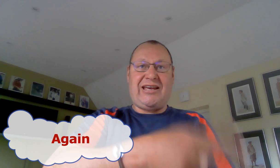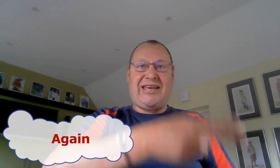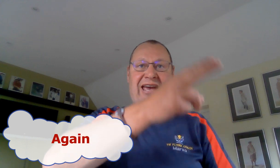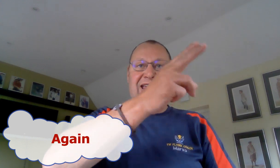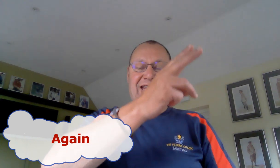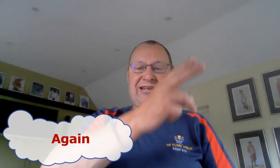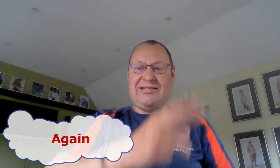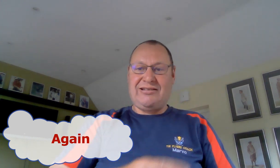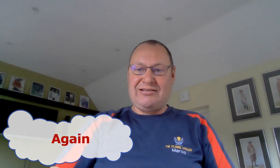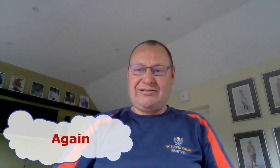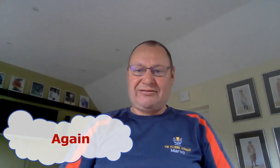Again.